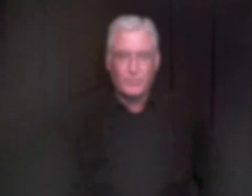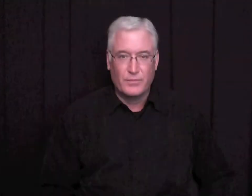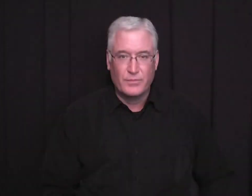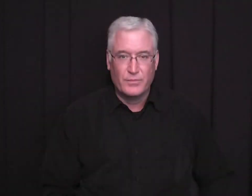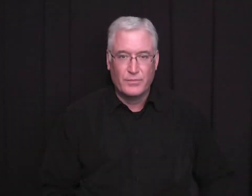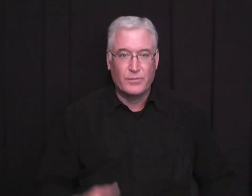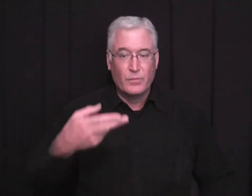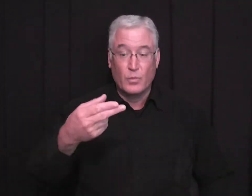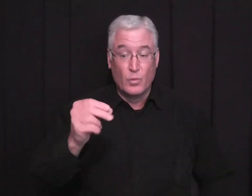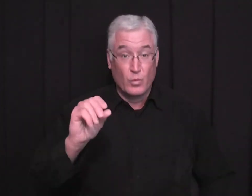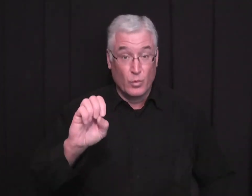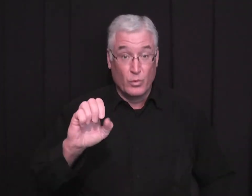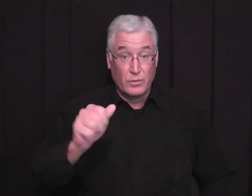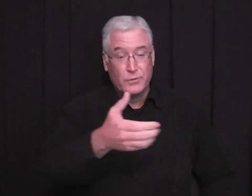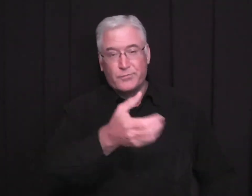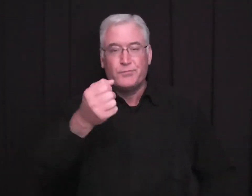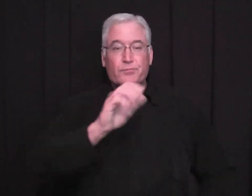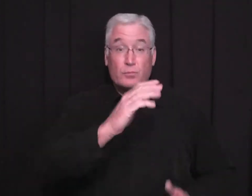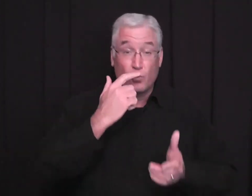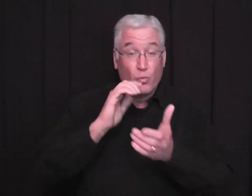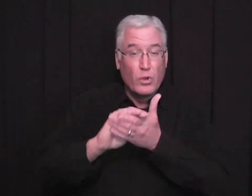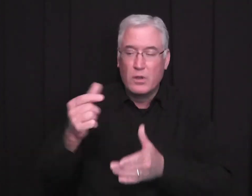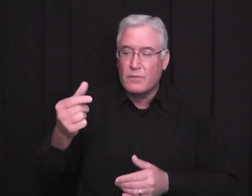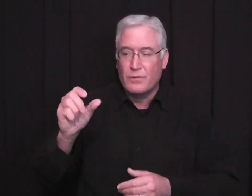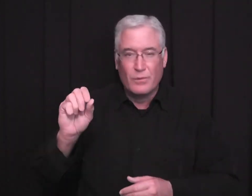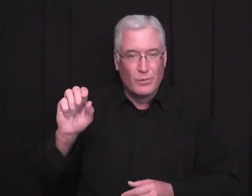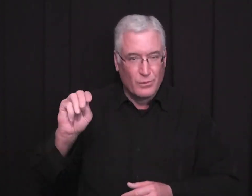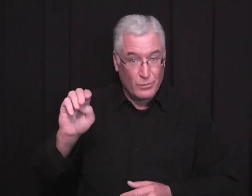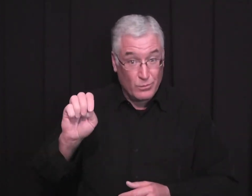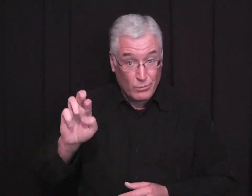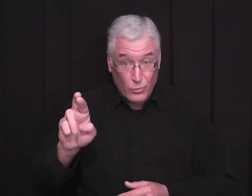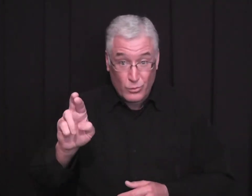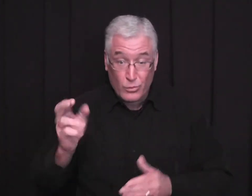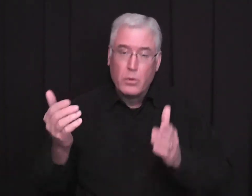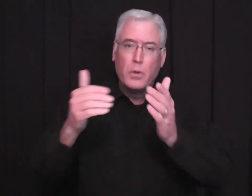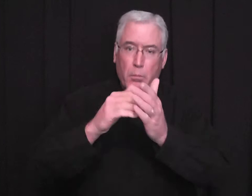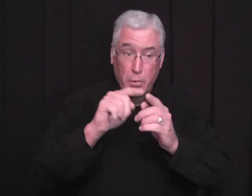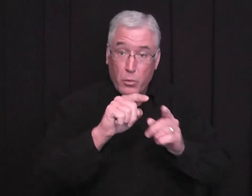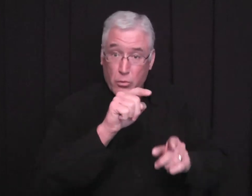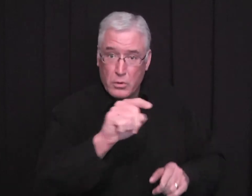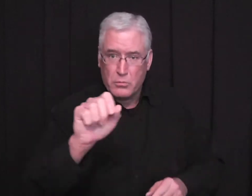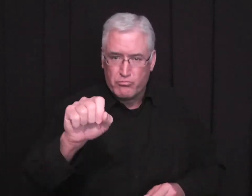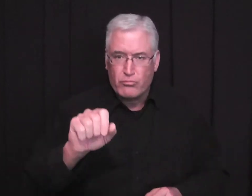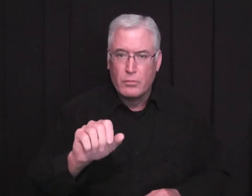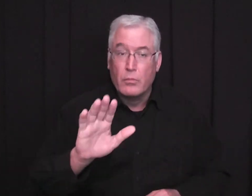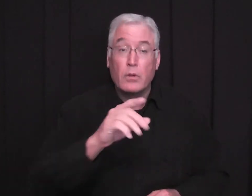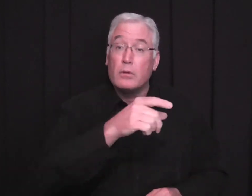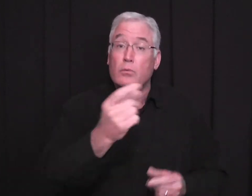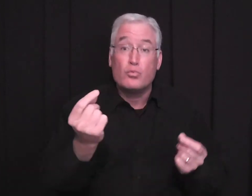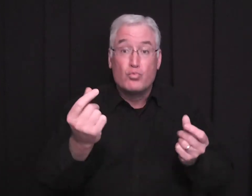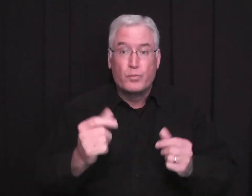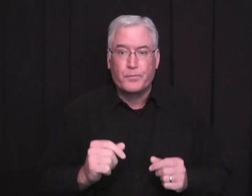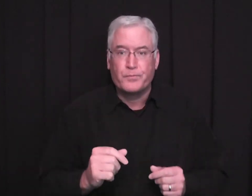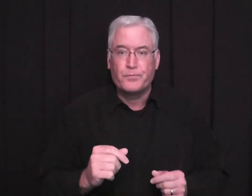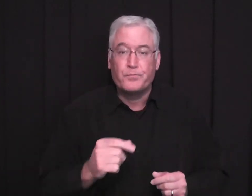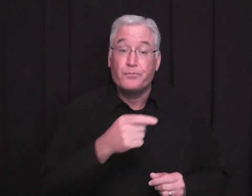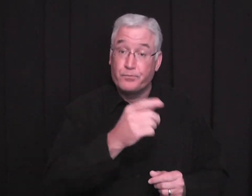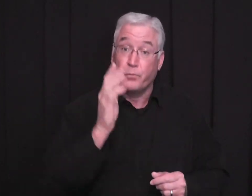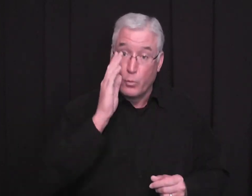Well, Hosea, he took back his wife Gomer, He took her back again, yes, but what did he